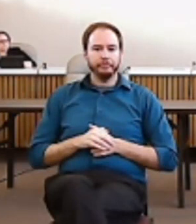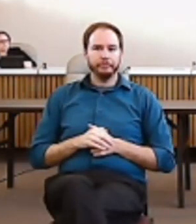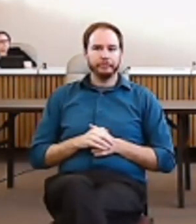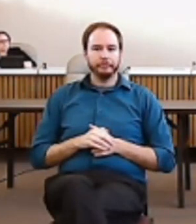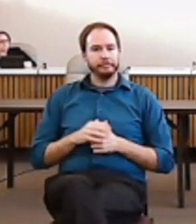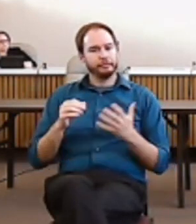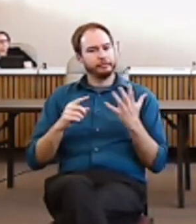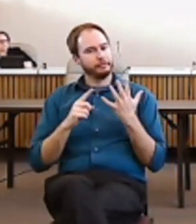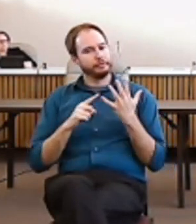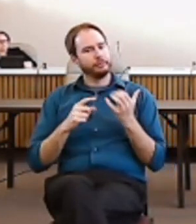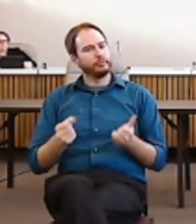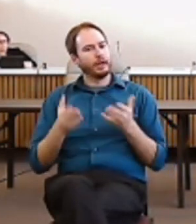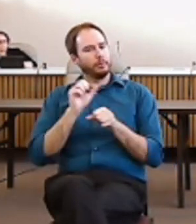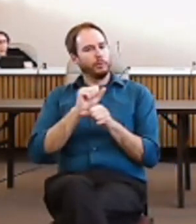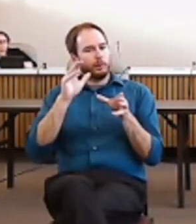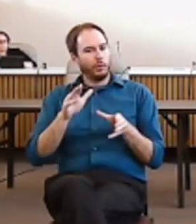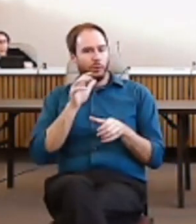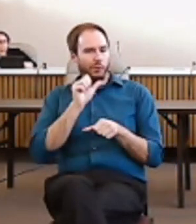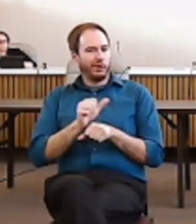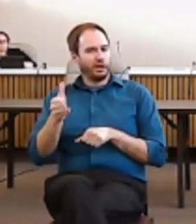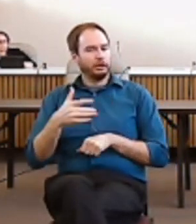How many employees are you going to have working there?